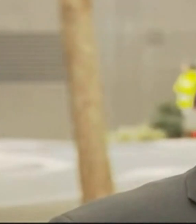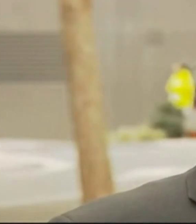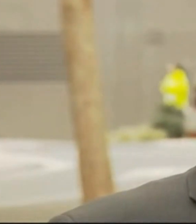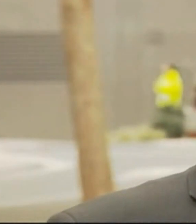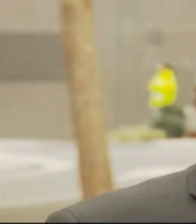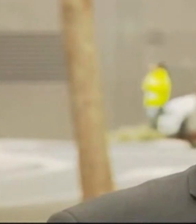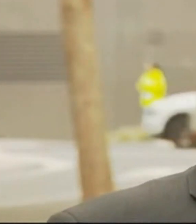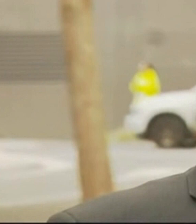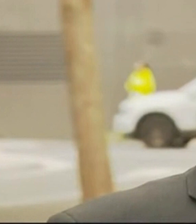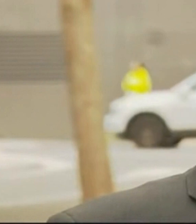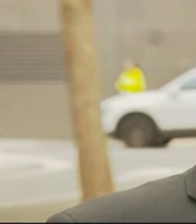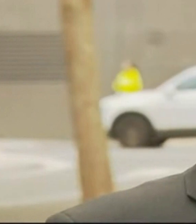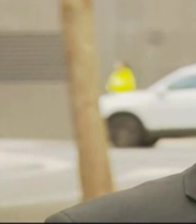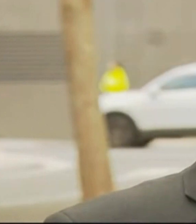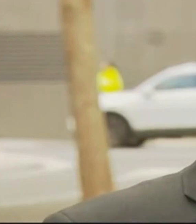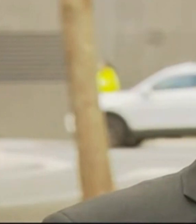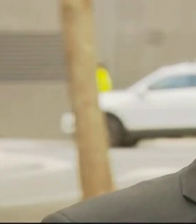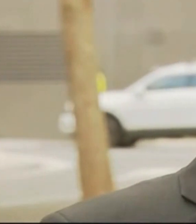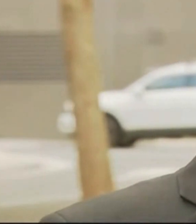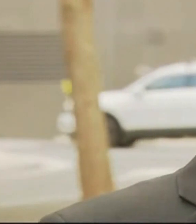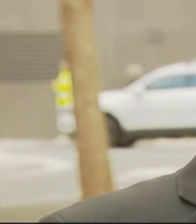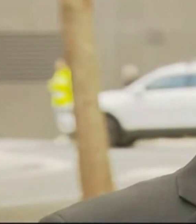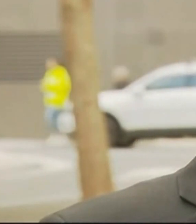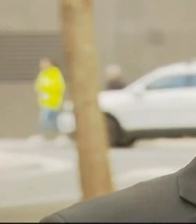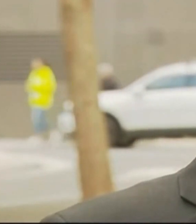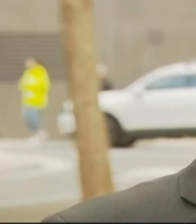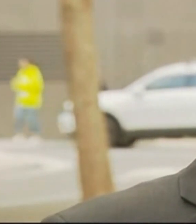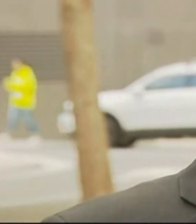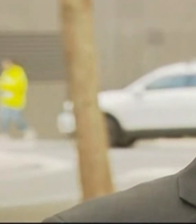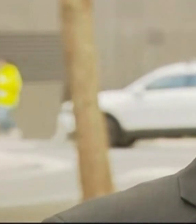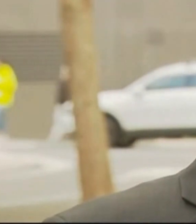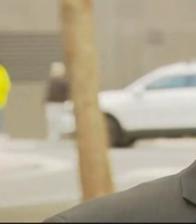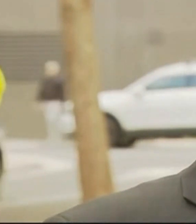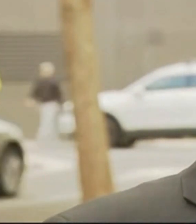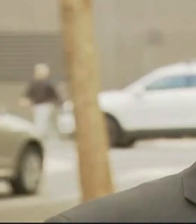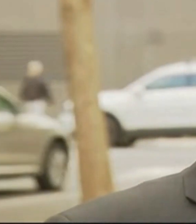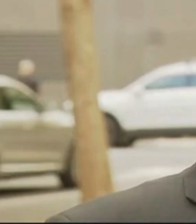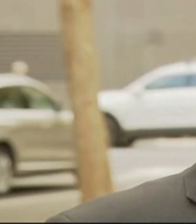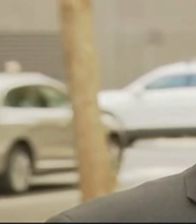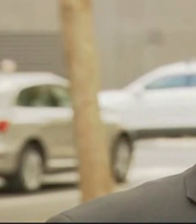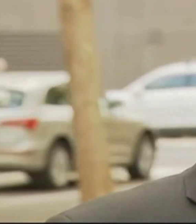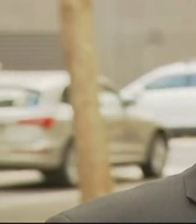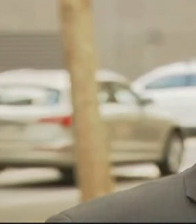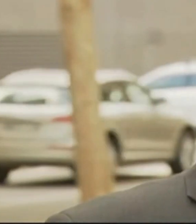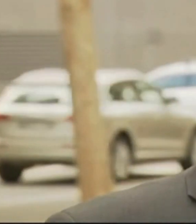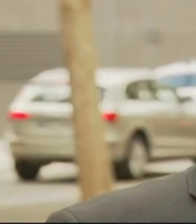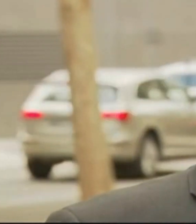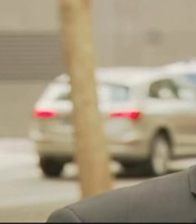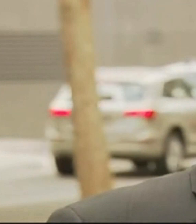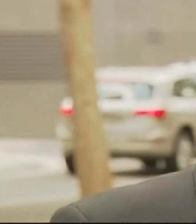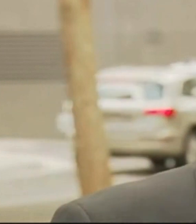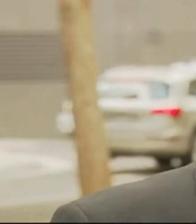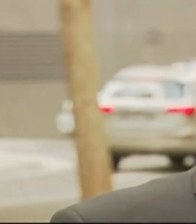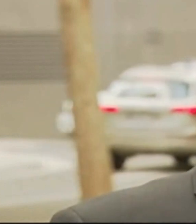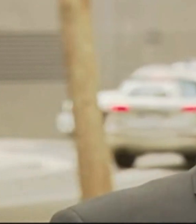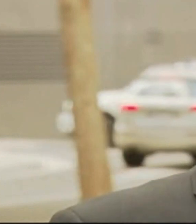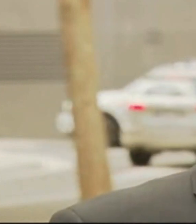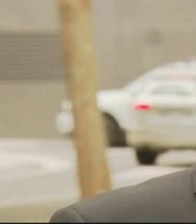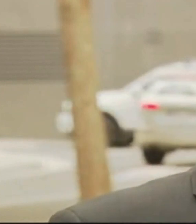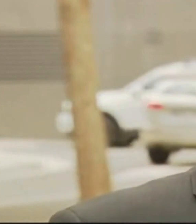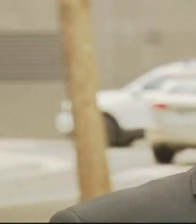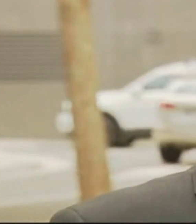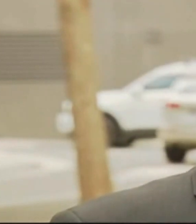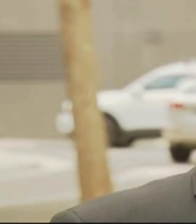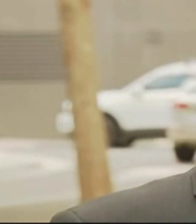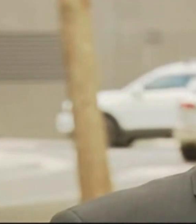couldn't carry that burden. I mean, there are plenty of pubs around Western New South Wales that a $5,000 fine will probably set them over. Golden Sheep doesn't fit in that category. Well,